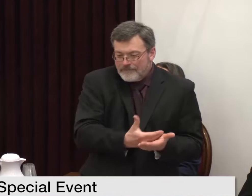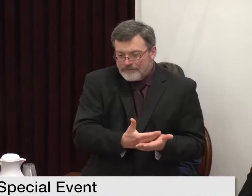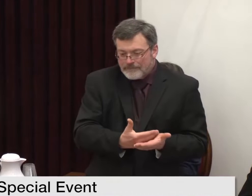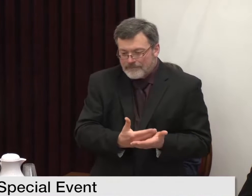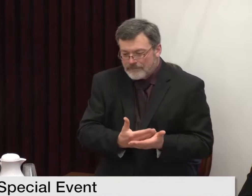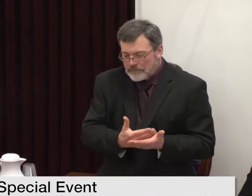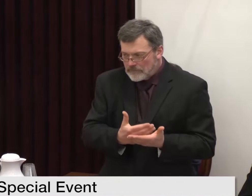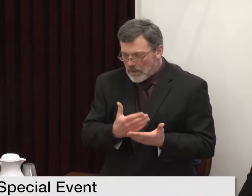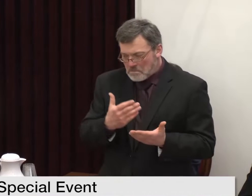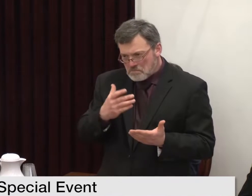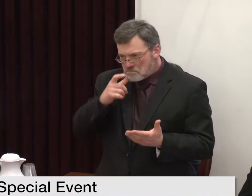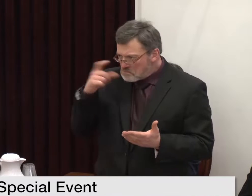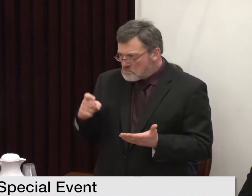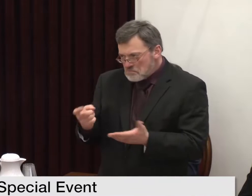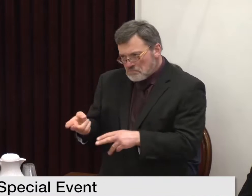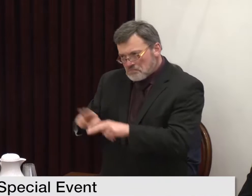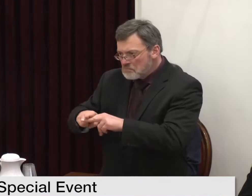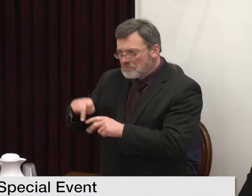fees.